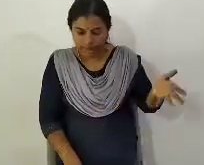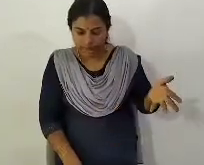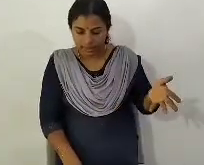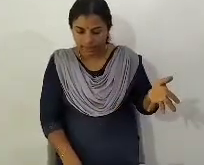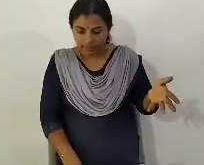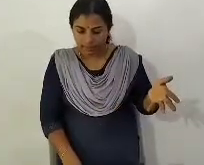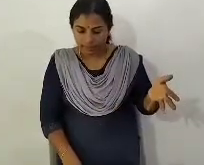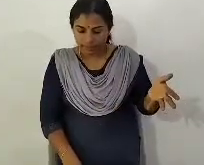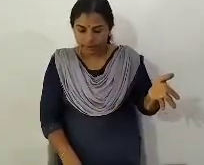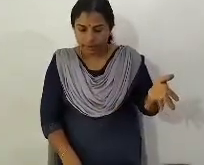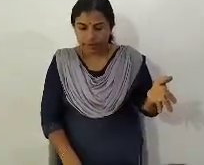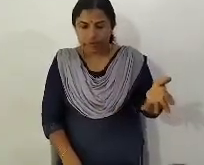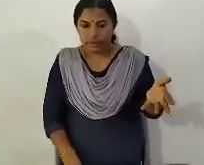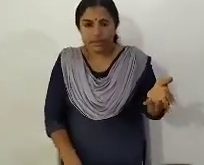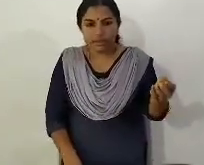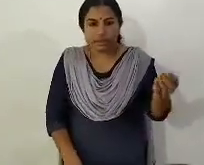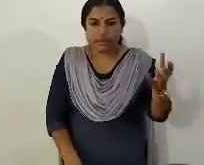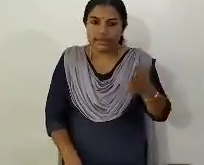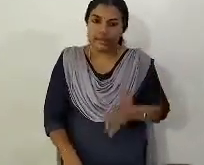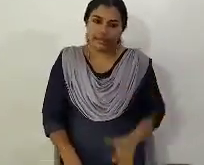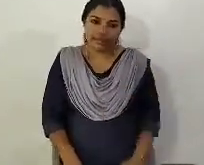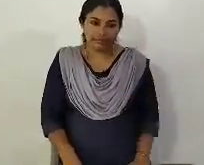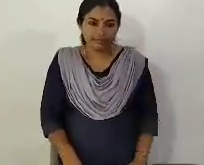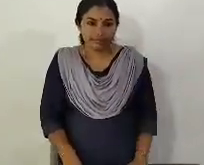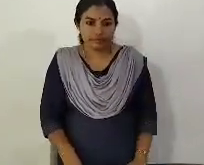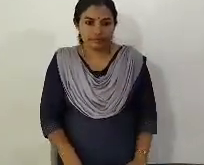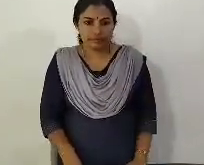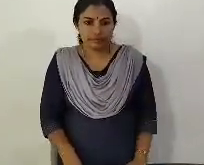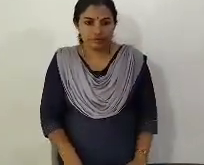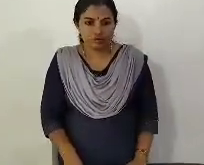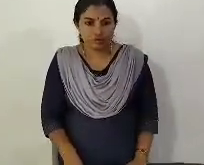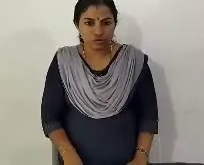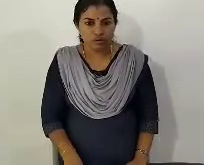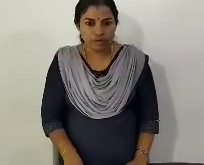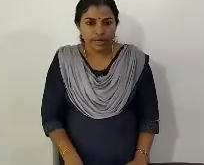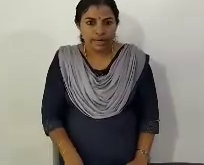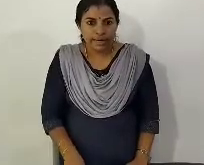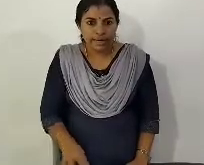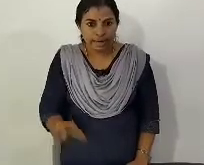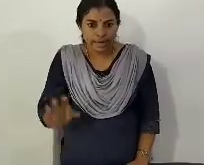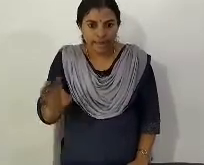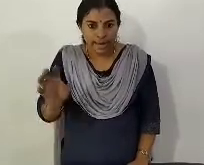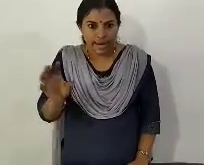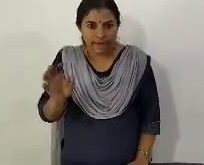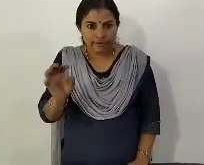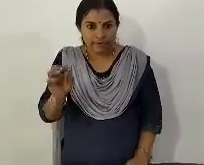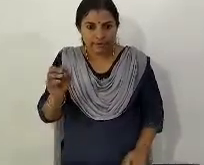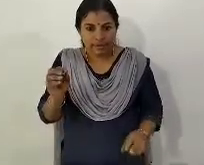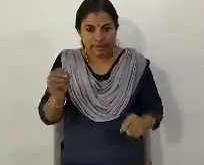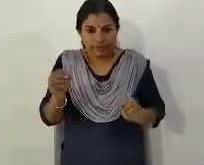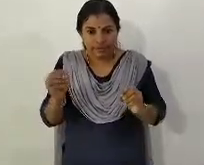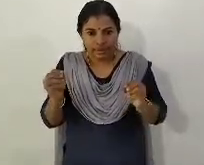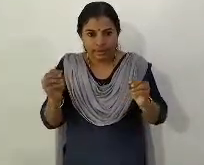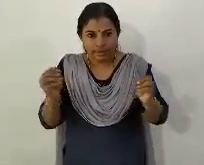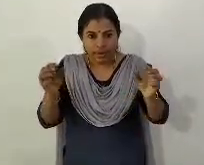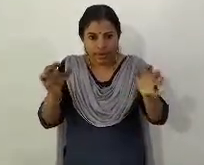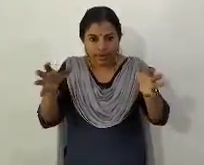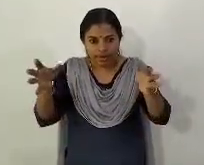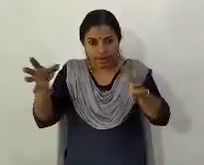line, like that. So it has the